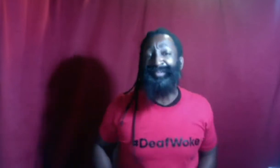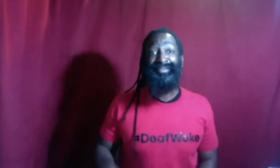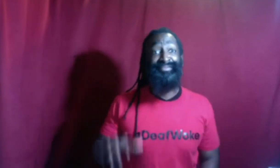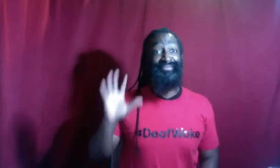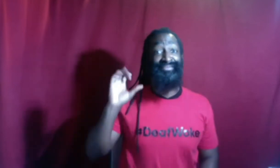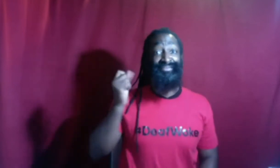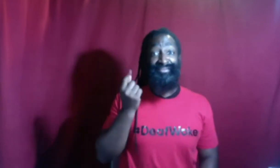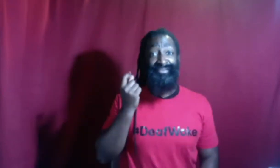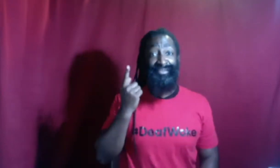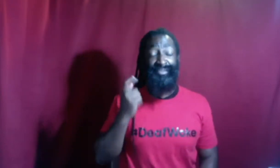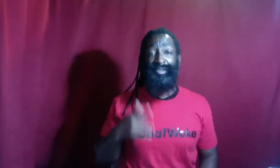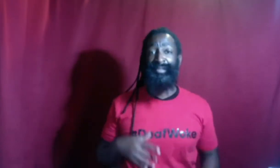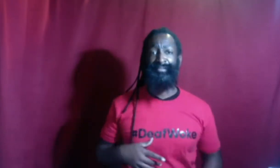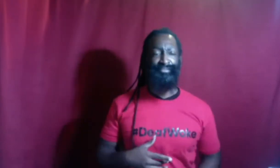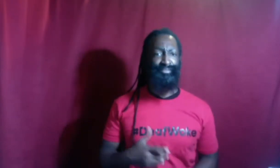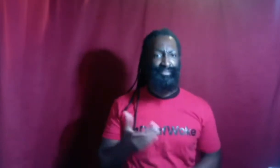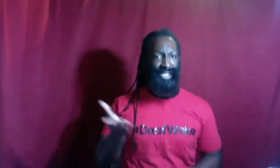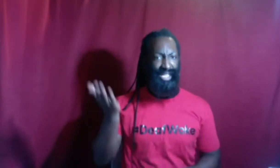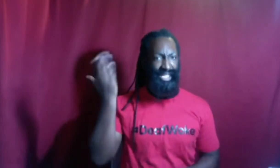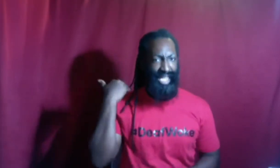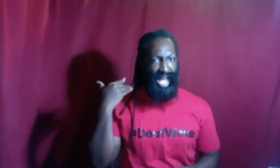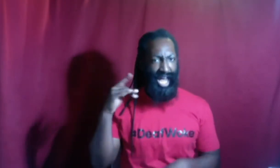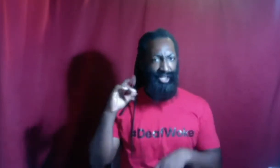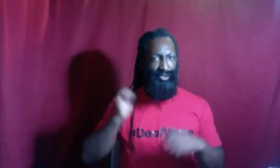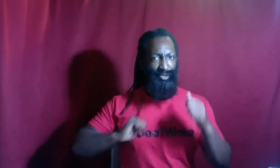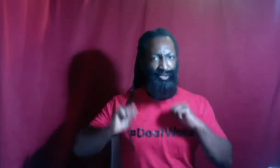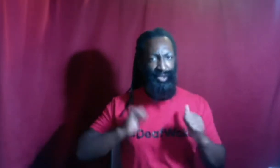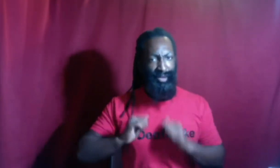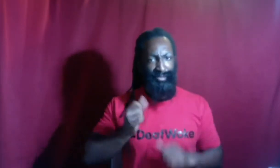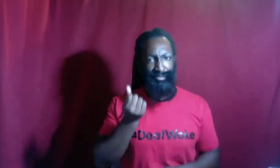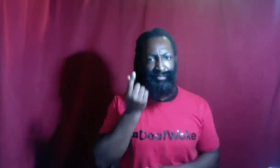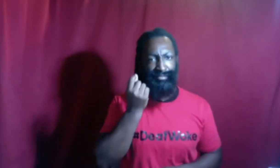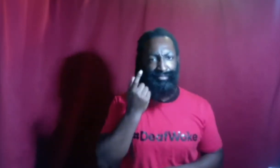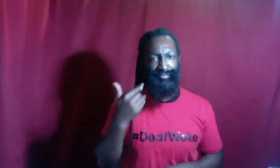2021, here on Deaf Woke.